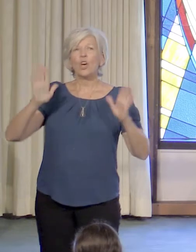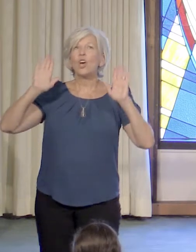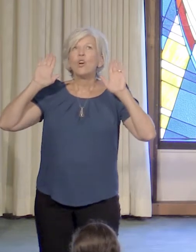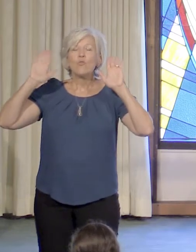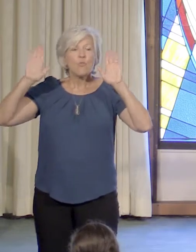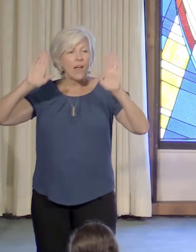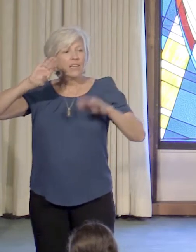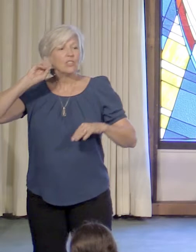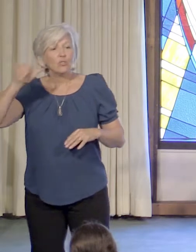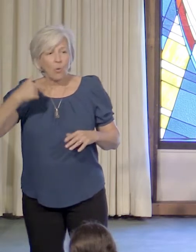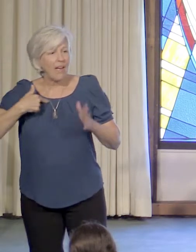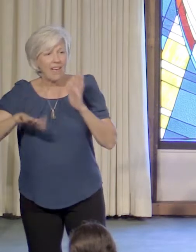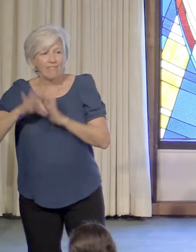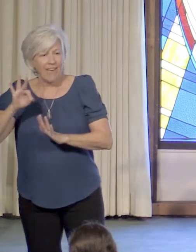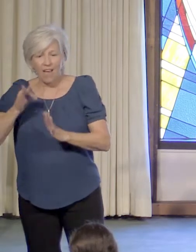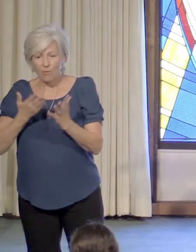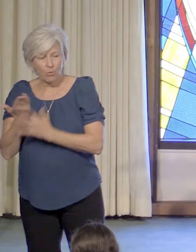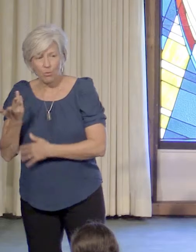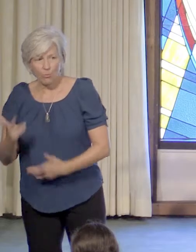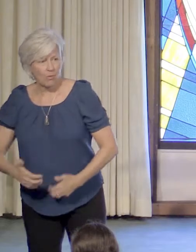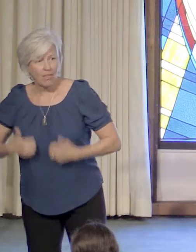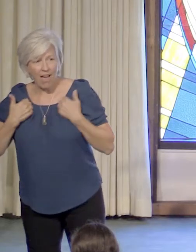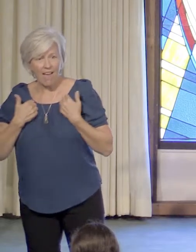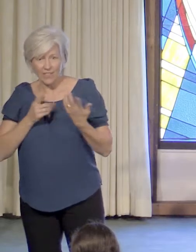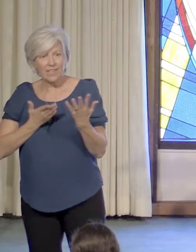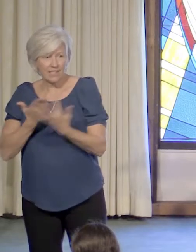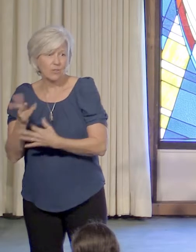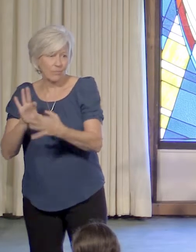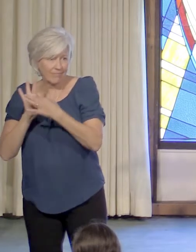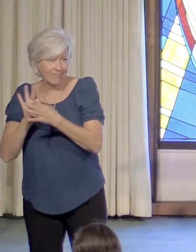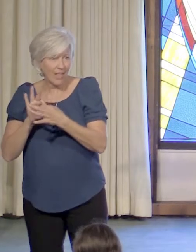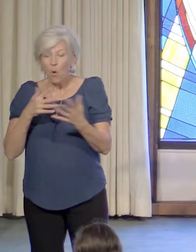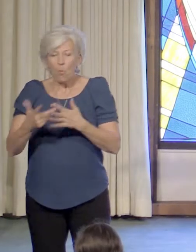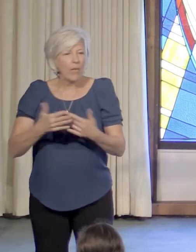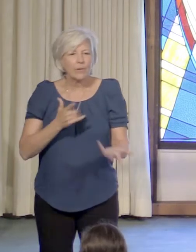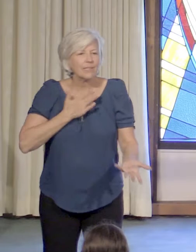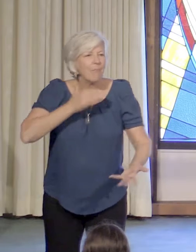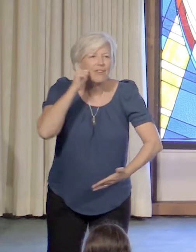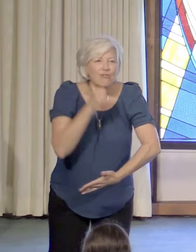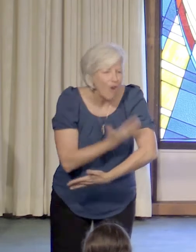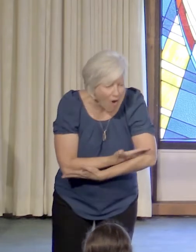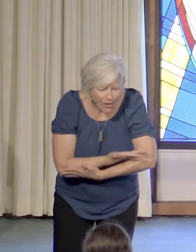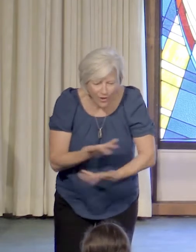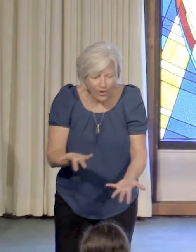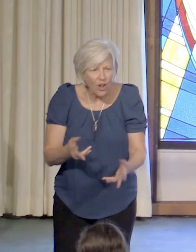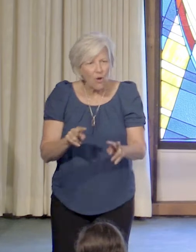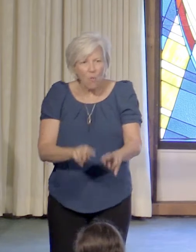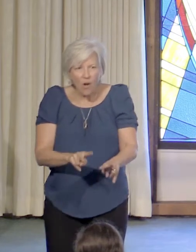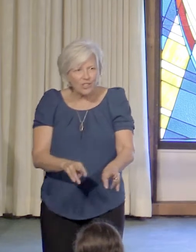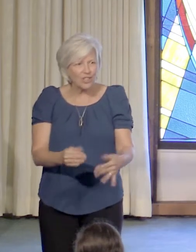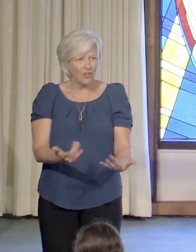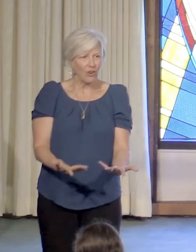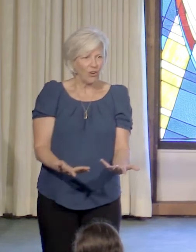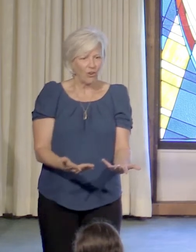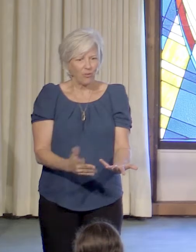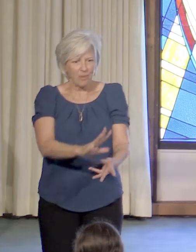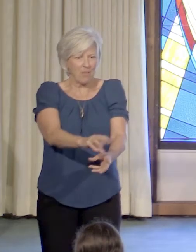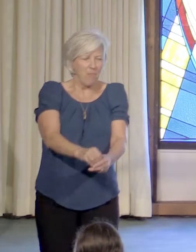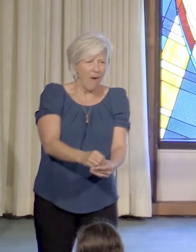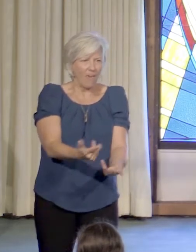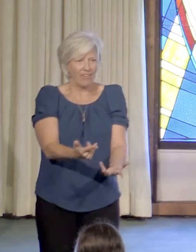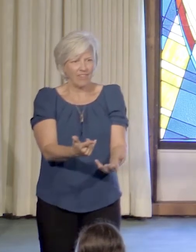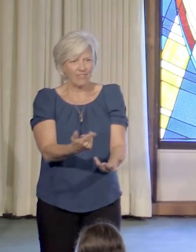my relationship with my daughter, and being able to watch her do something, being part of something amazing, to